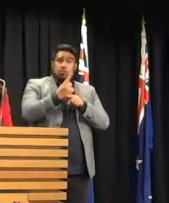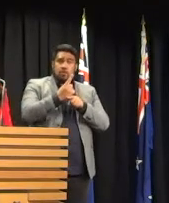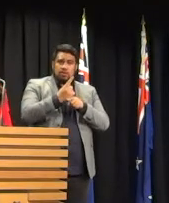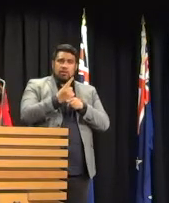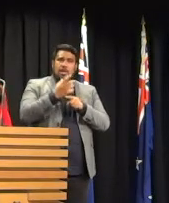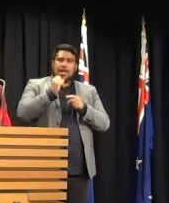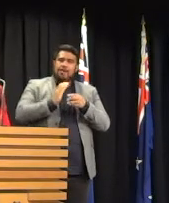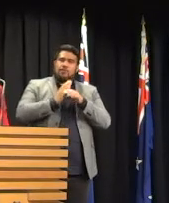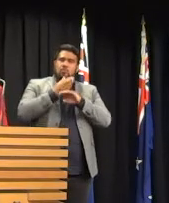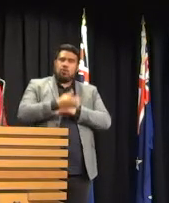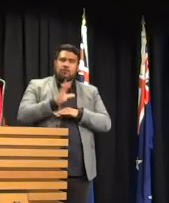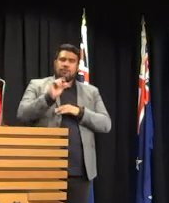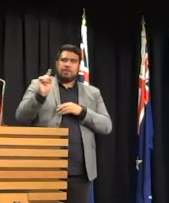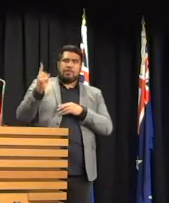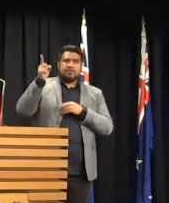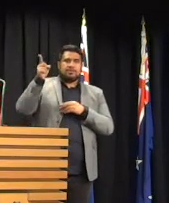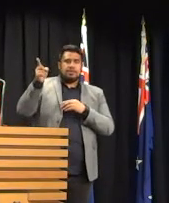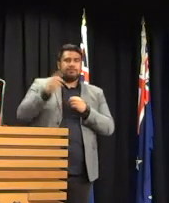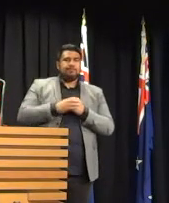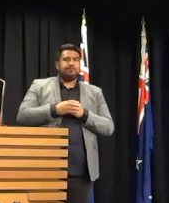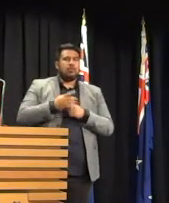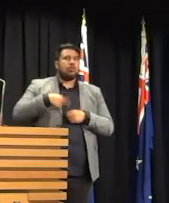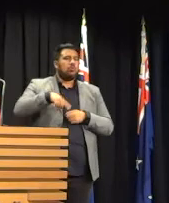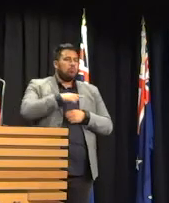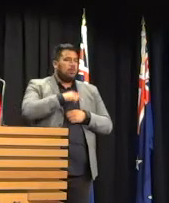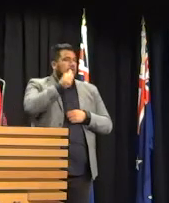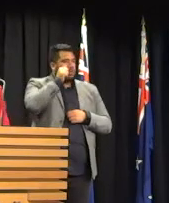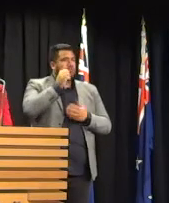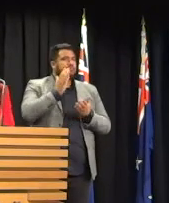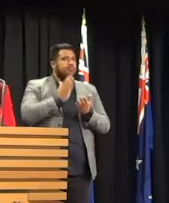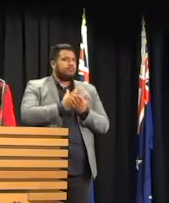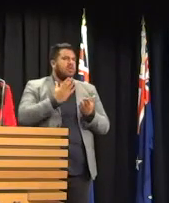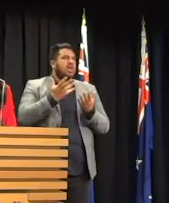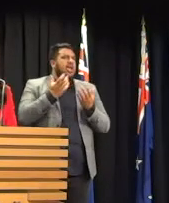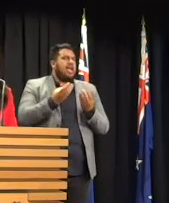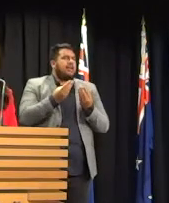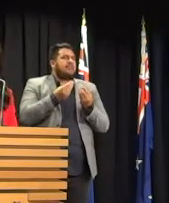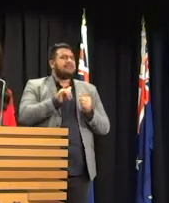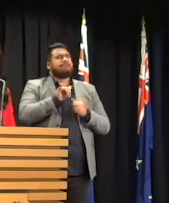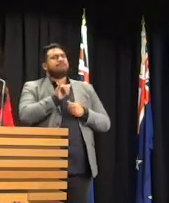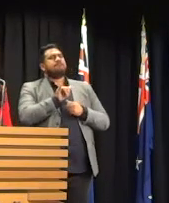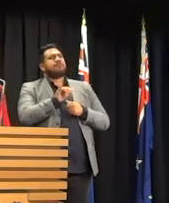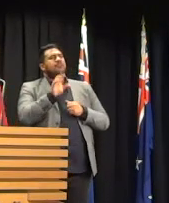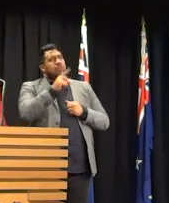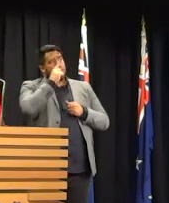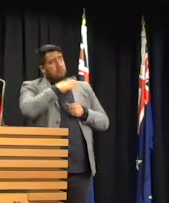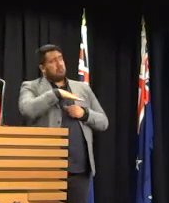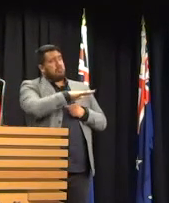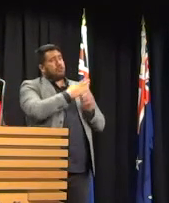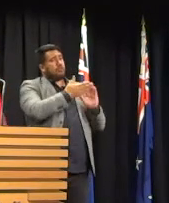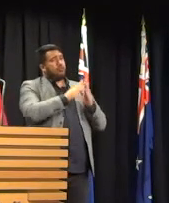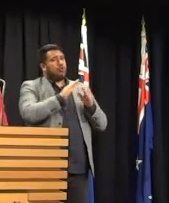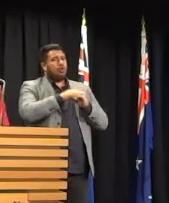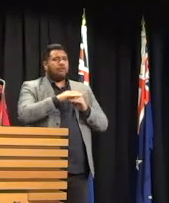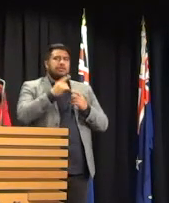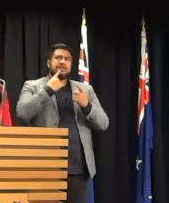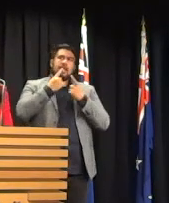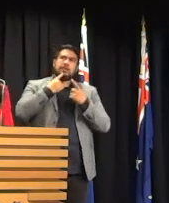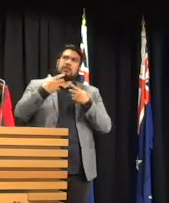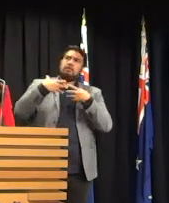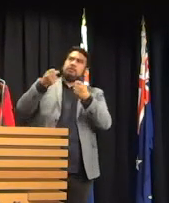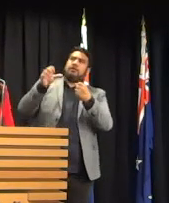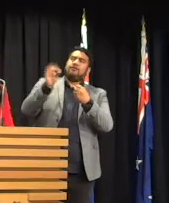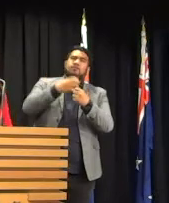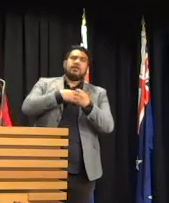intends to do in this space. We have to acknowledge that there is some distrust amongst the public around the use of data by